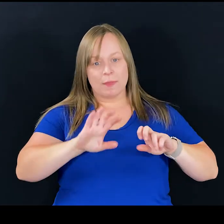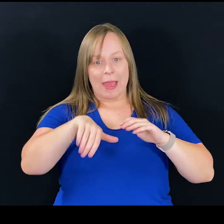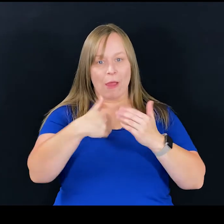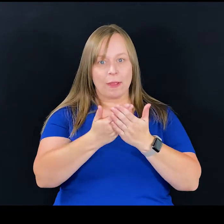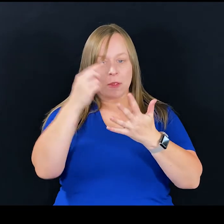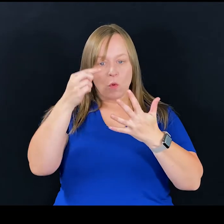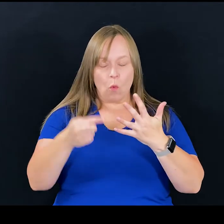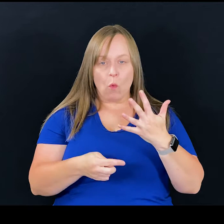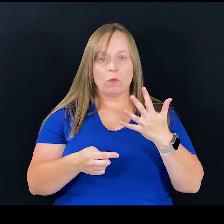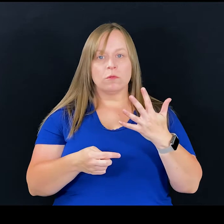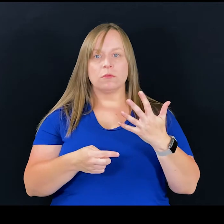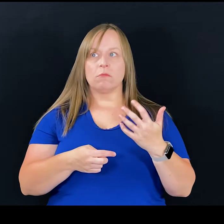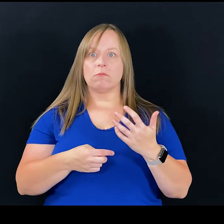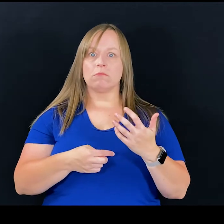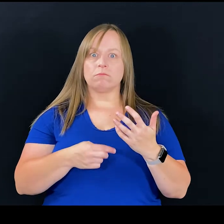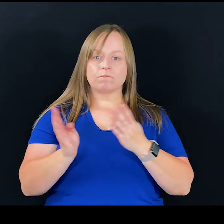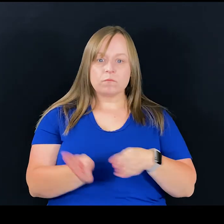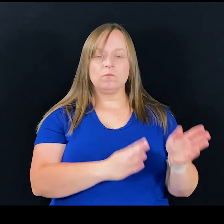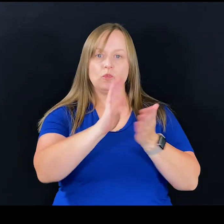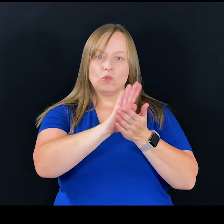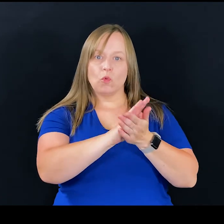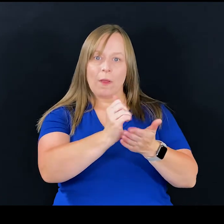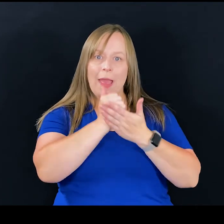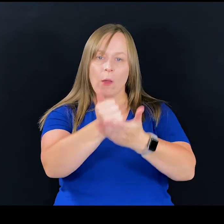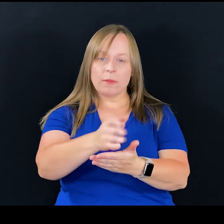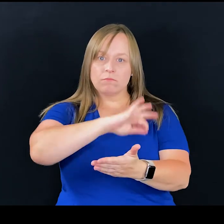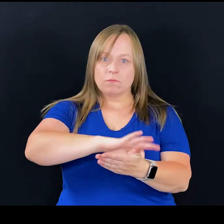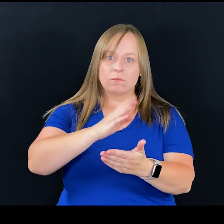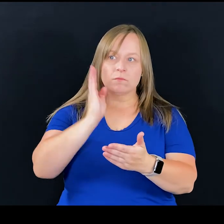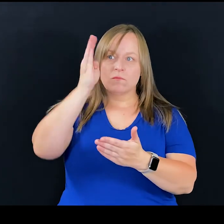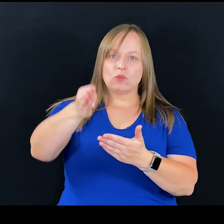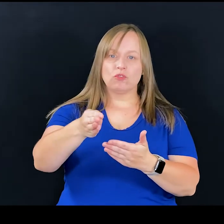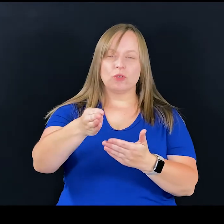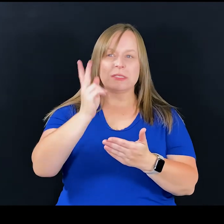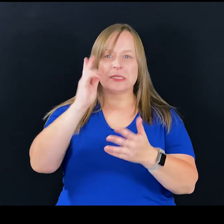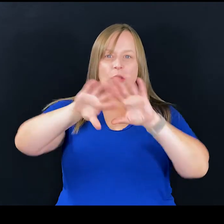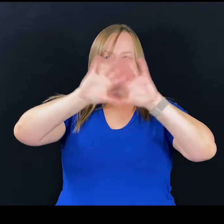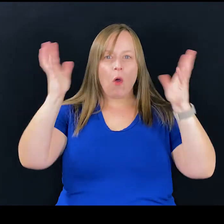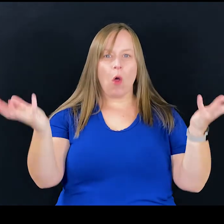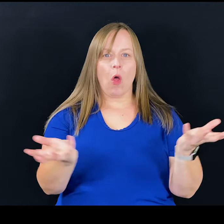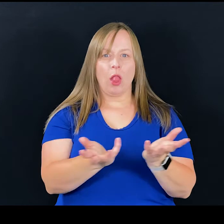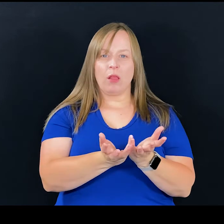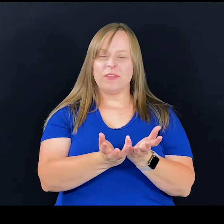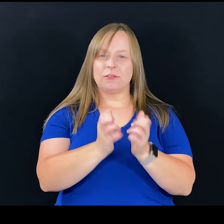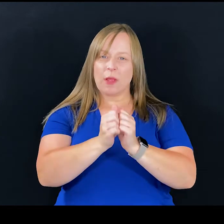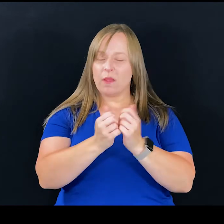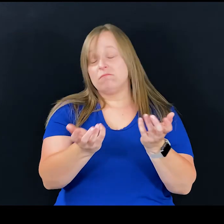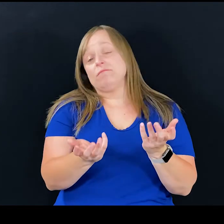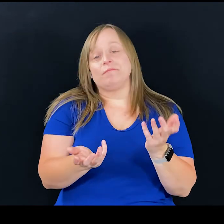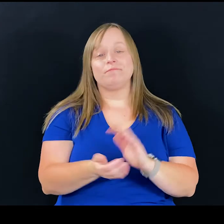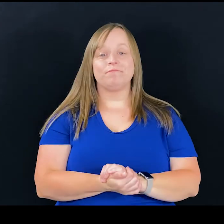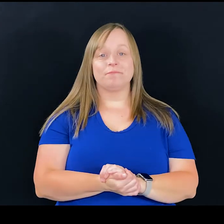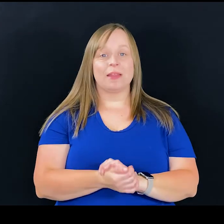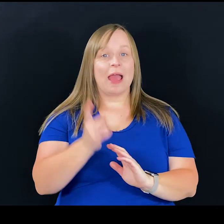think about how you'll get there. They've actually had to think about how the school can help with that, so that they see it all as a big